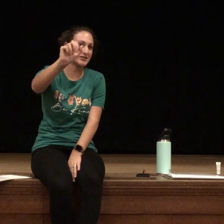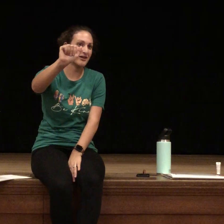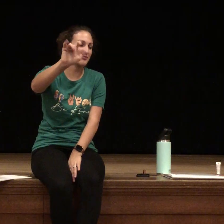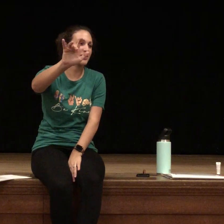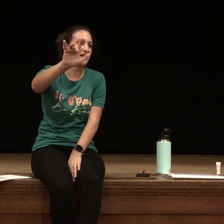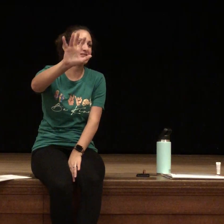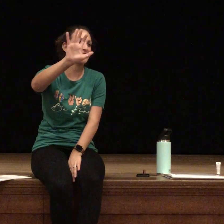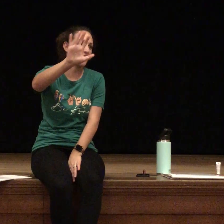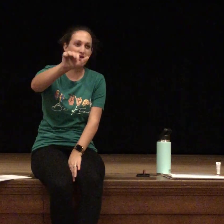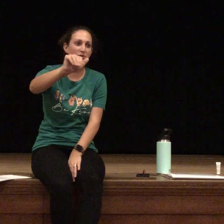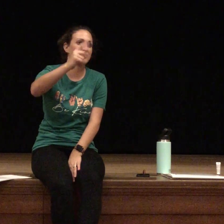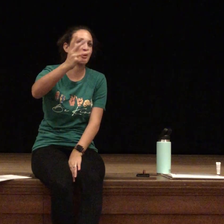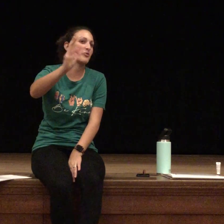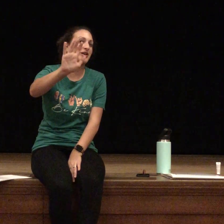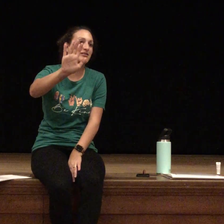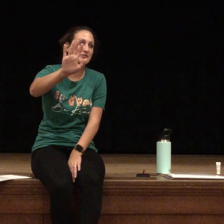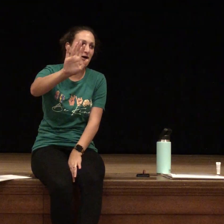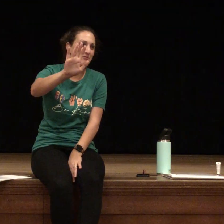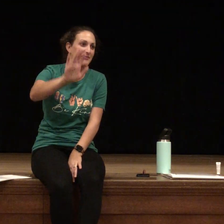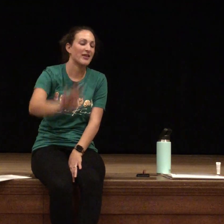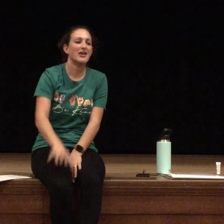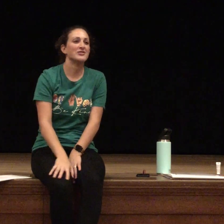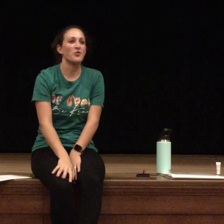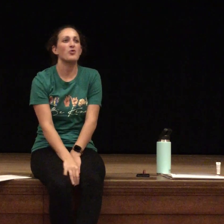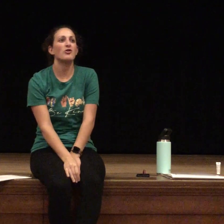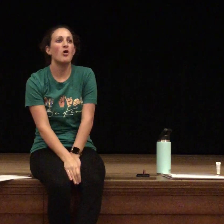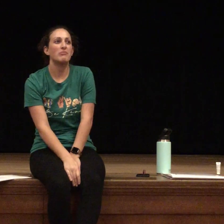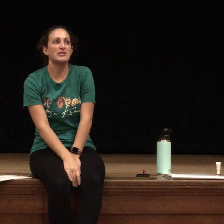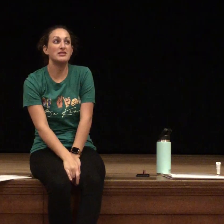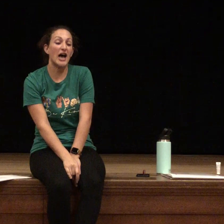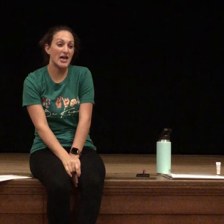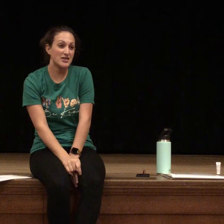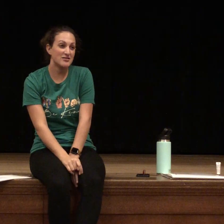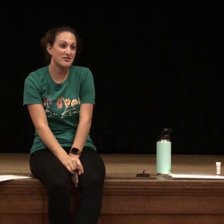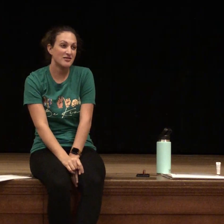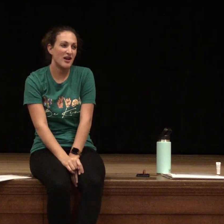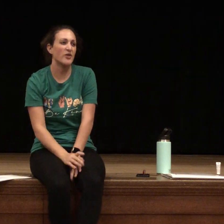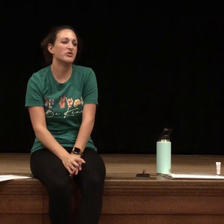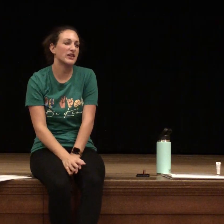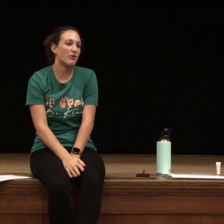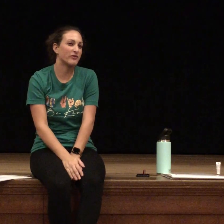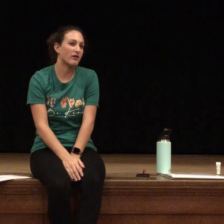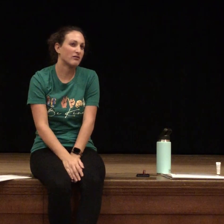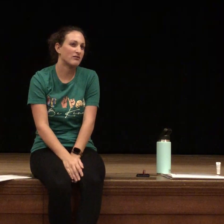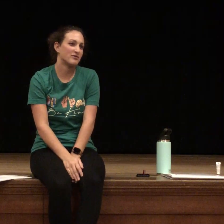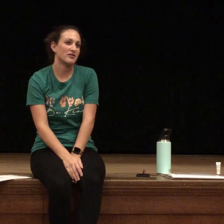done on one hand, all the numbers are done on one hand as well. So we'll go up to 10, and then we'll see how we feel.